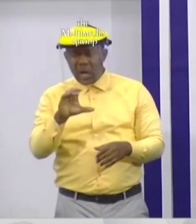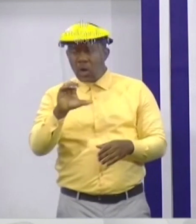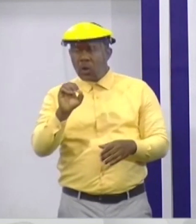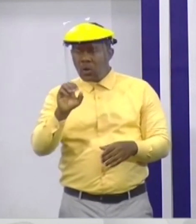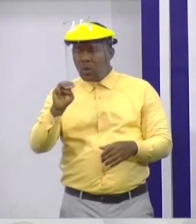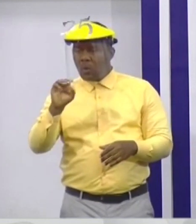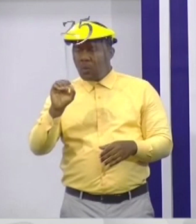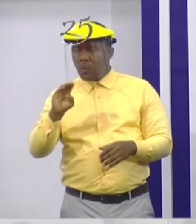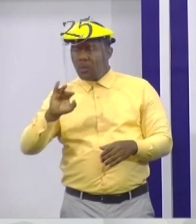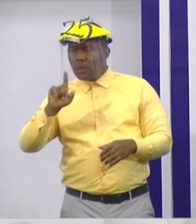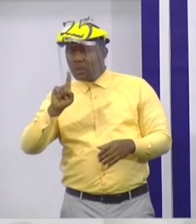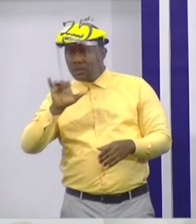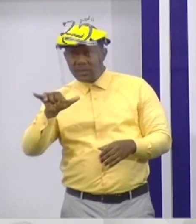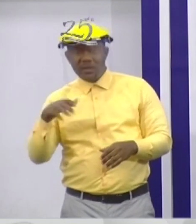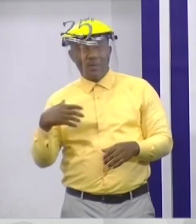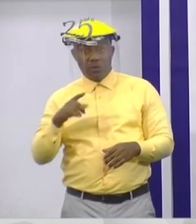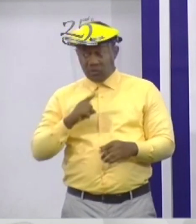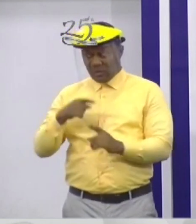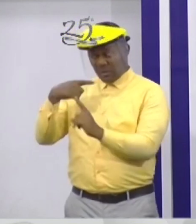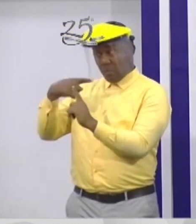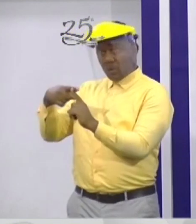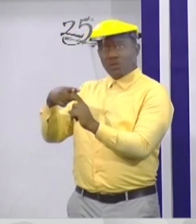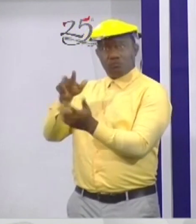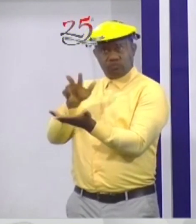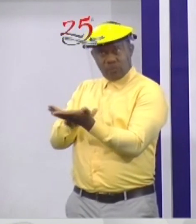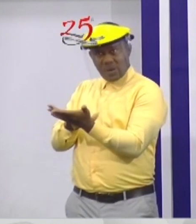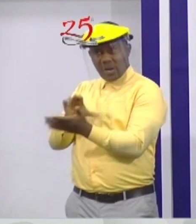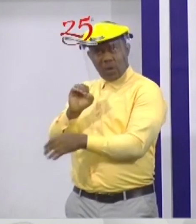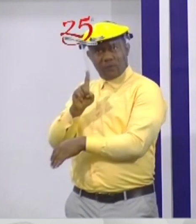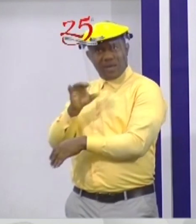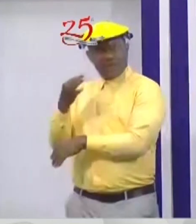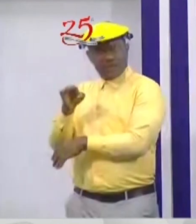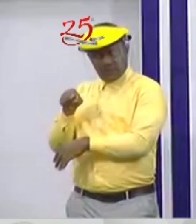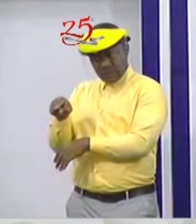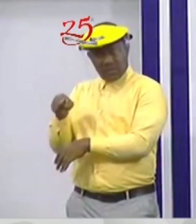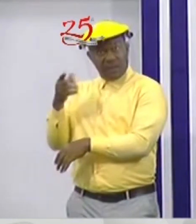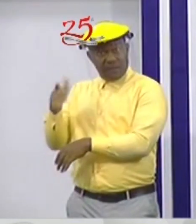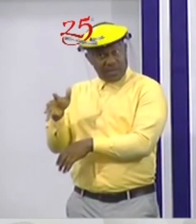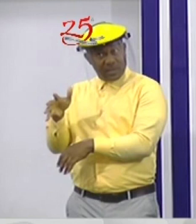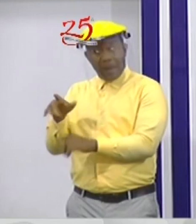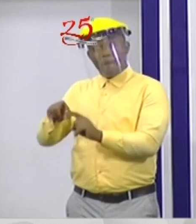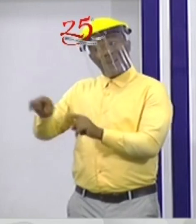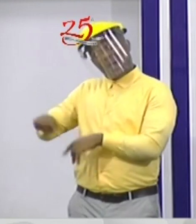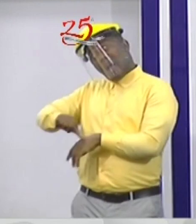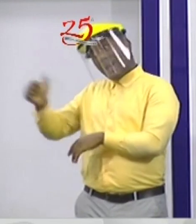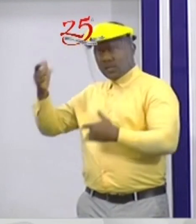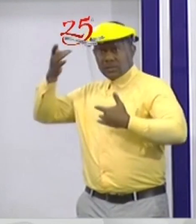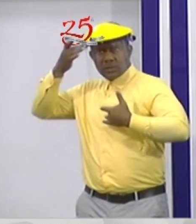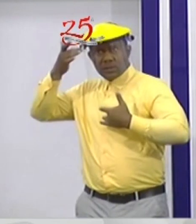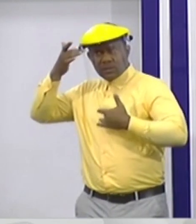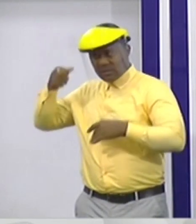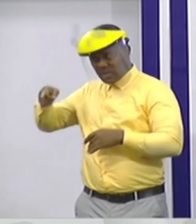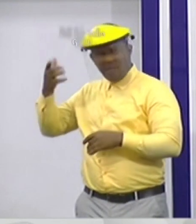comorbidity. The person is a confirmed case of COVID-19. In federals, there are other